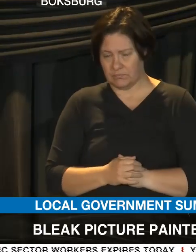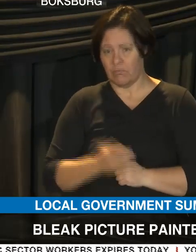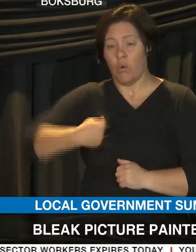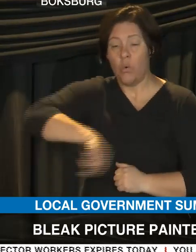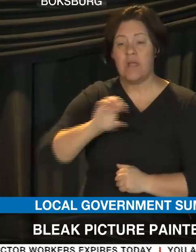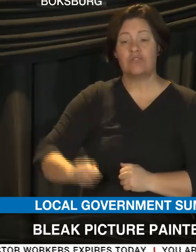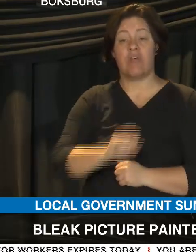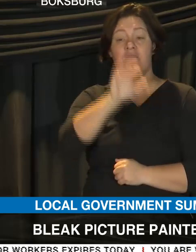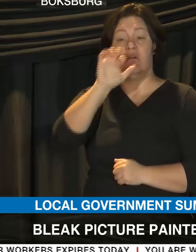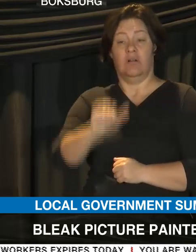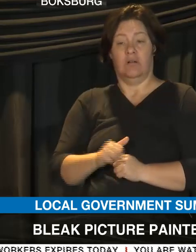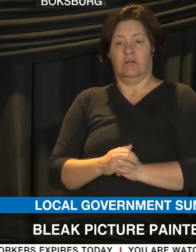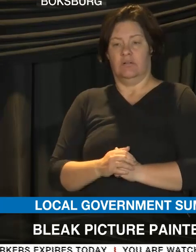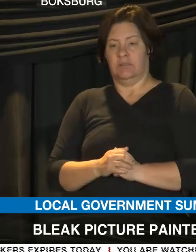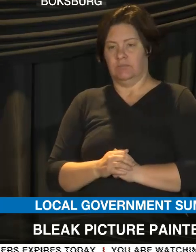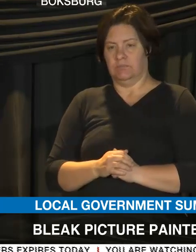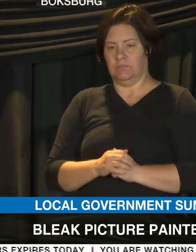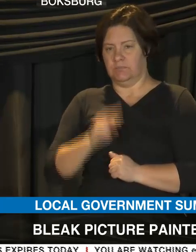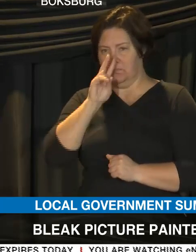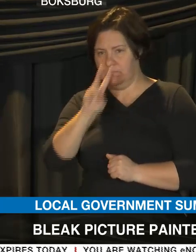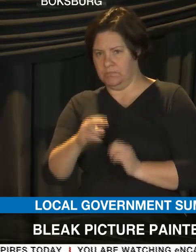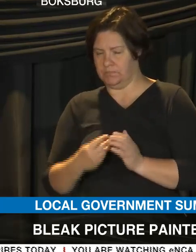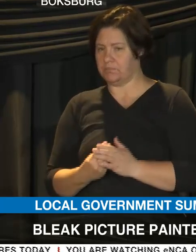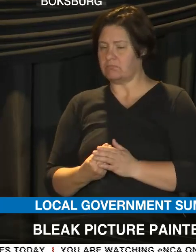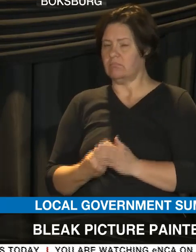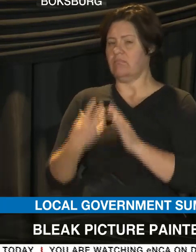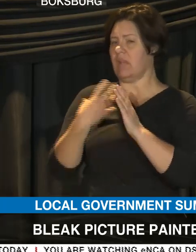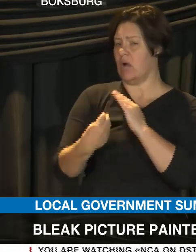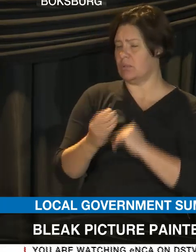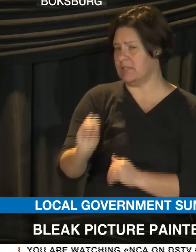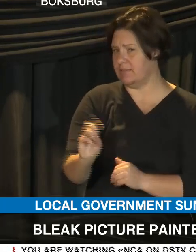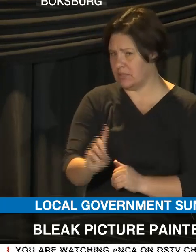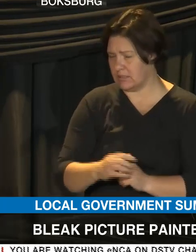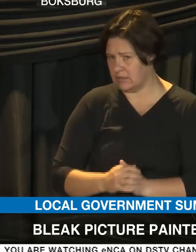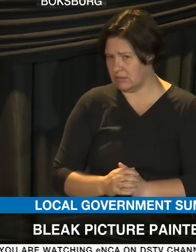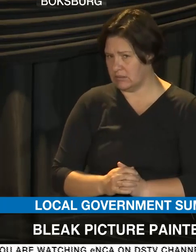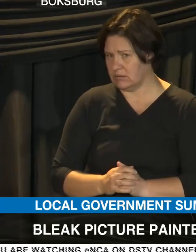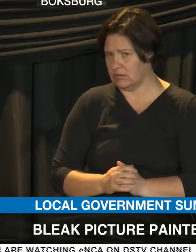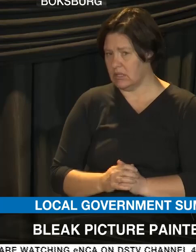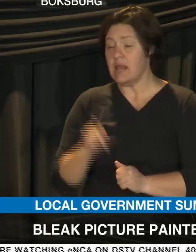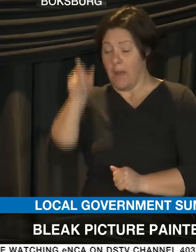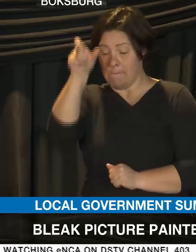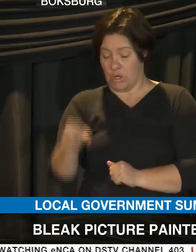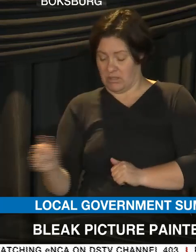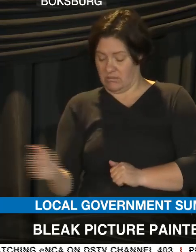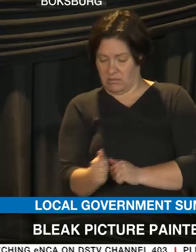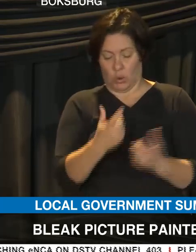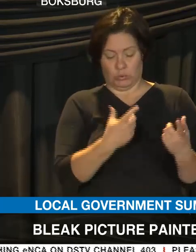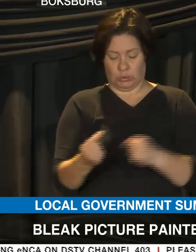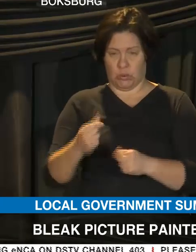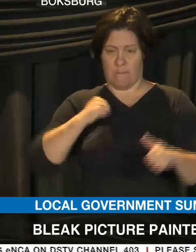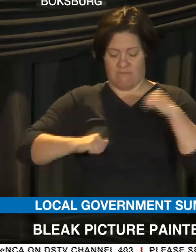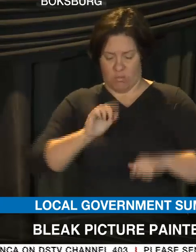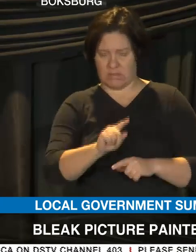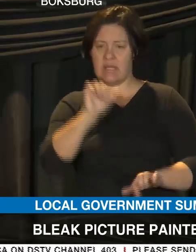focusing on outcomes, but also evaluating performance. On the